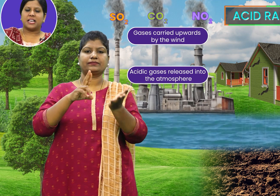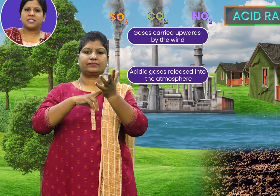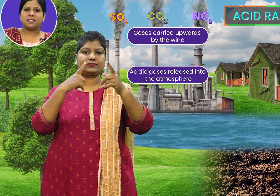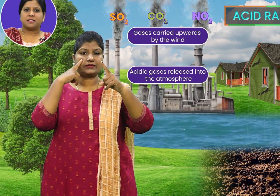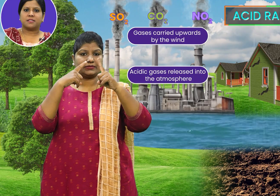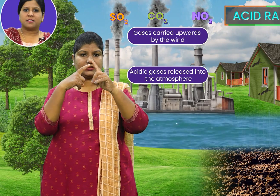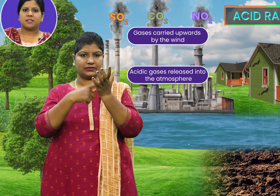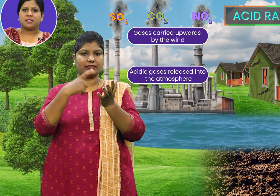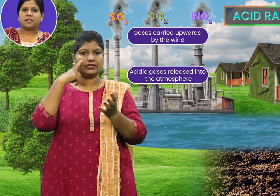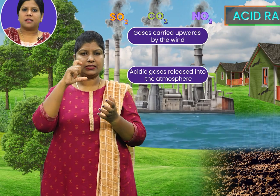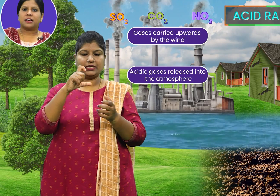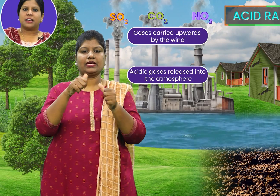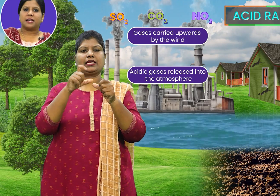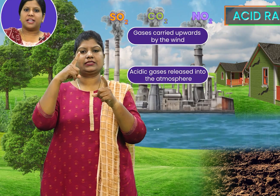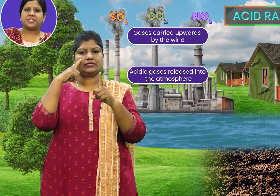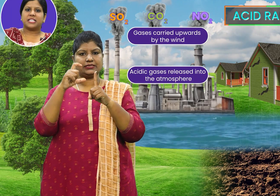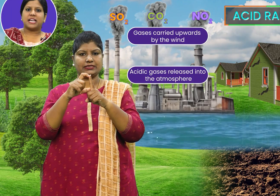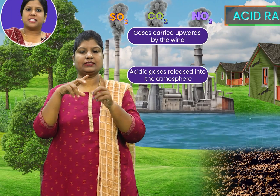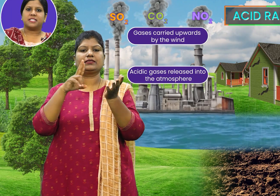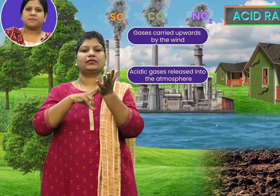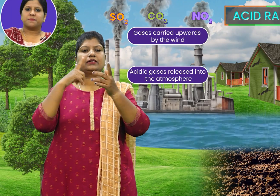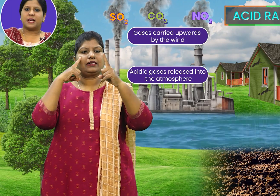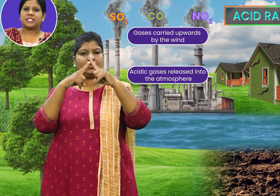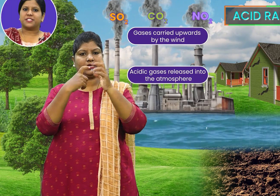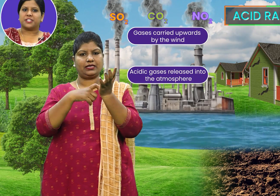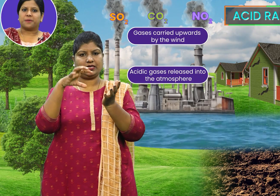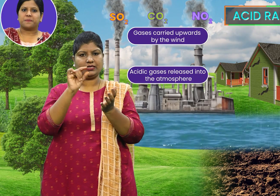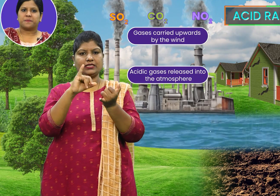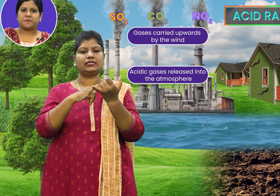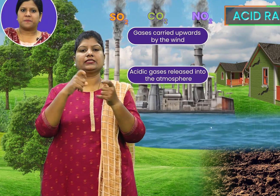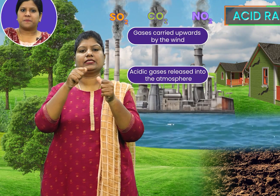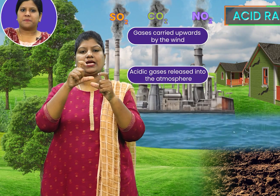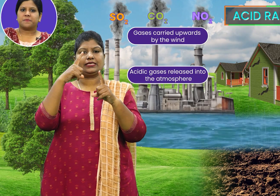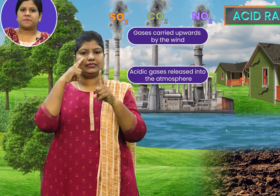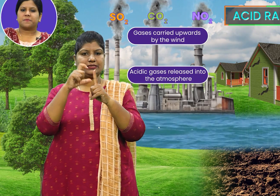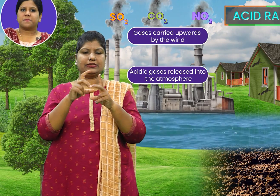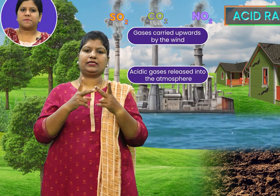nitric acid, nitrous acid, etc.